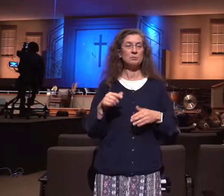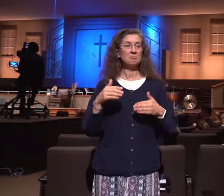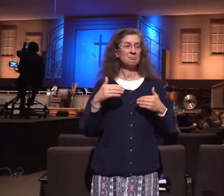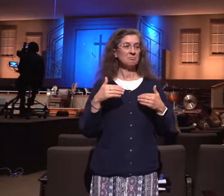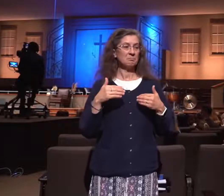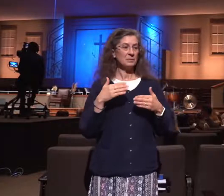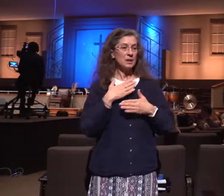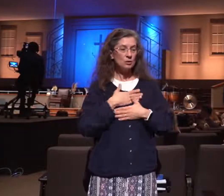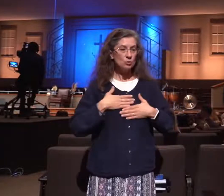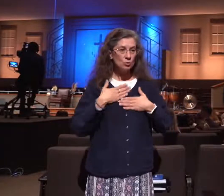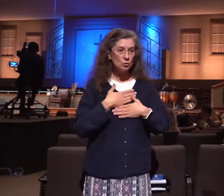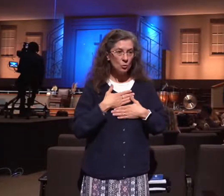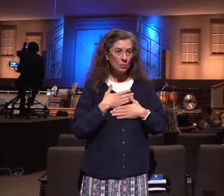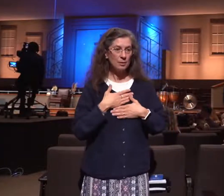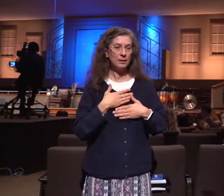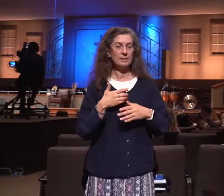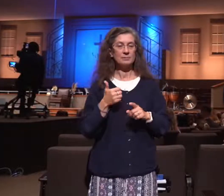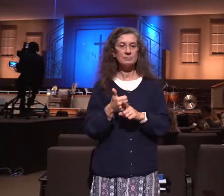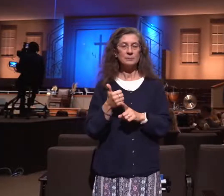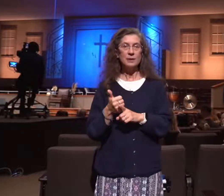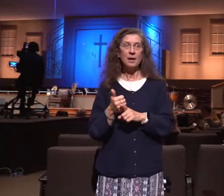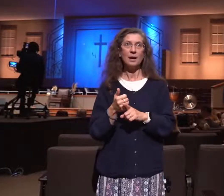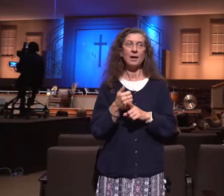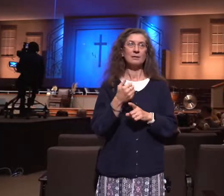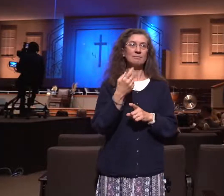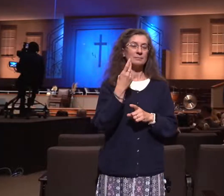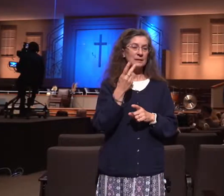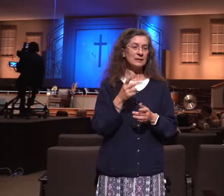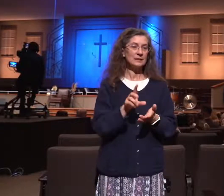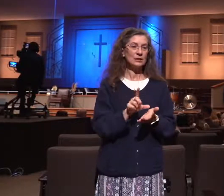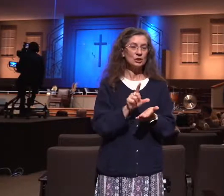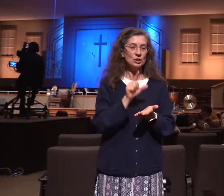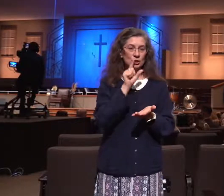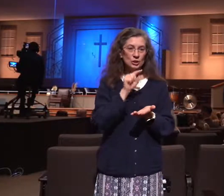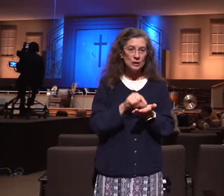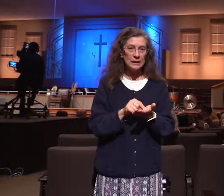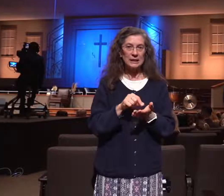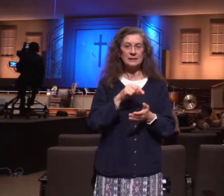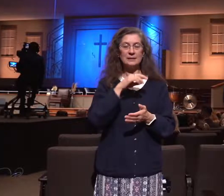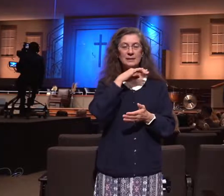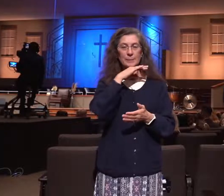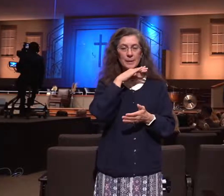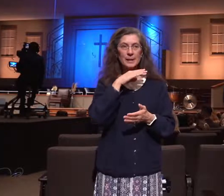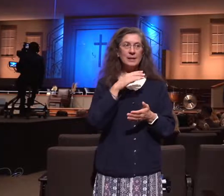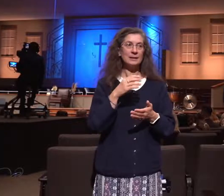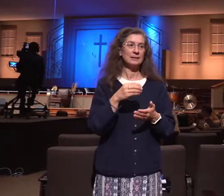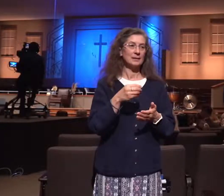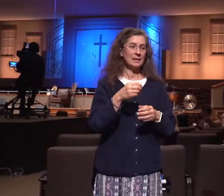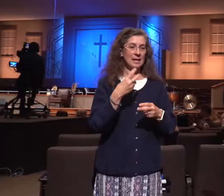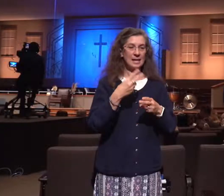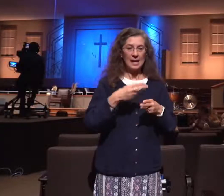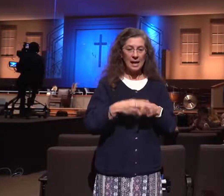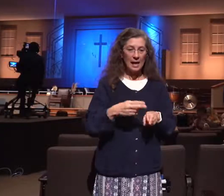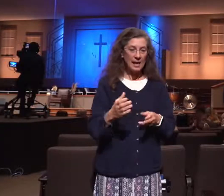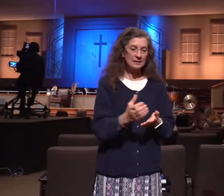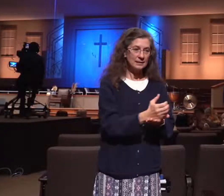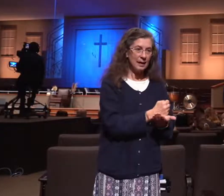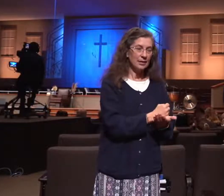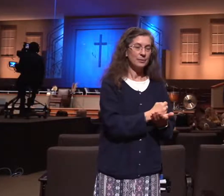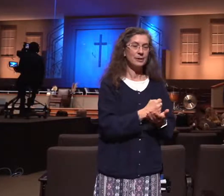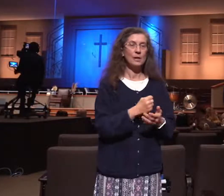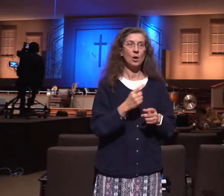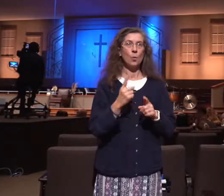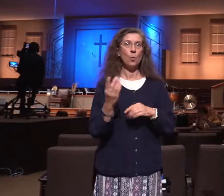time. She'd throw the corn over to the chickens and the pigs and so forth and gather eggs. And I mean, she woke up one